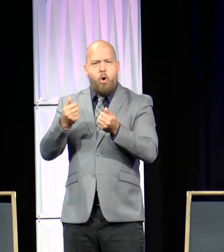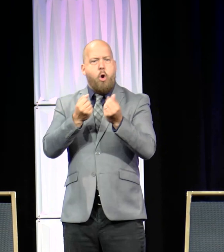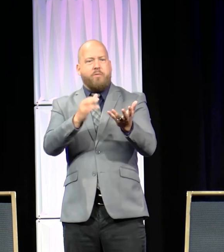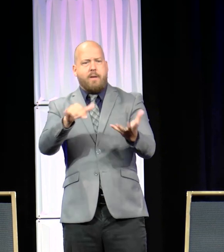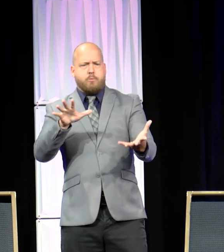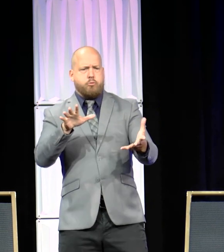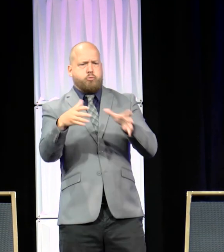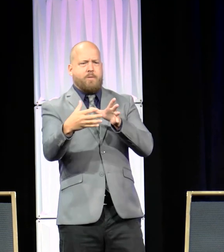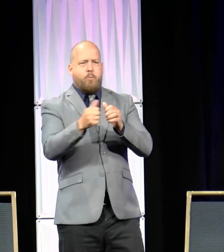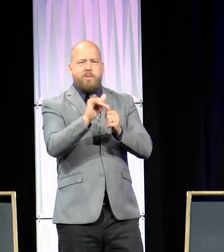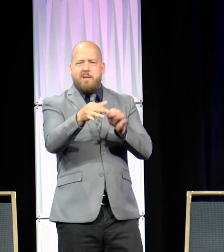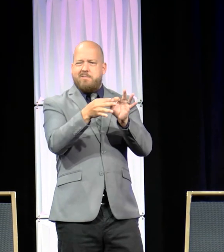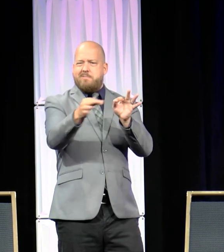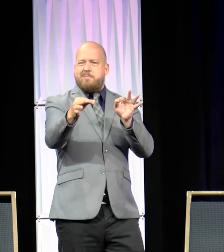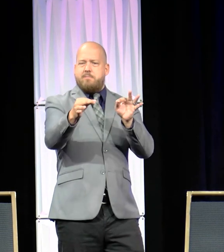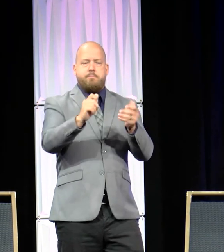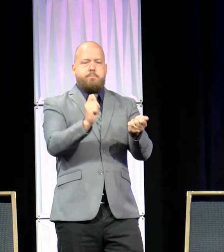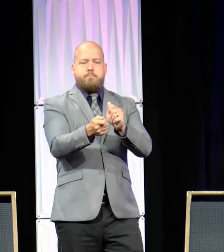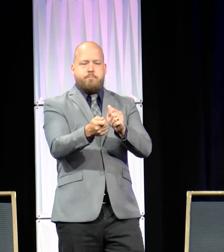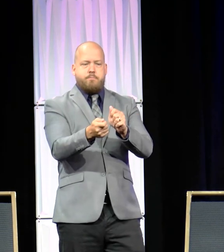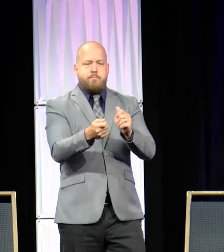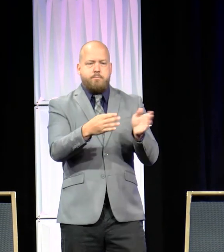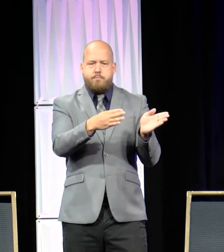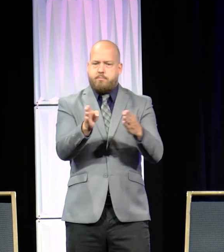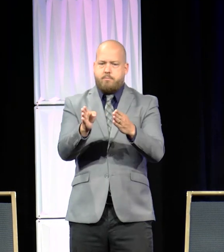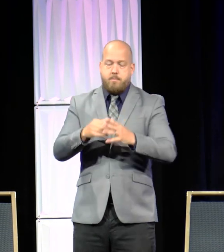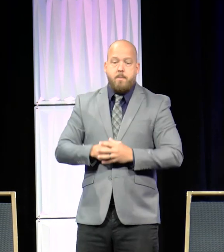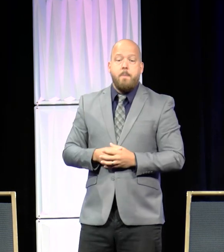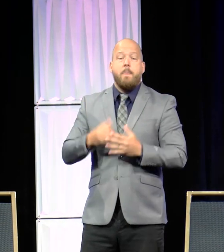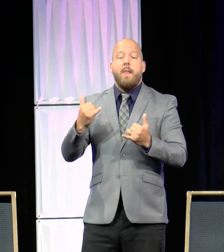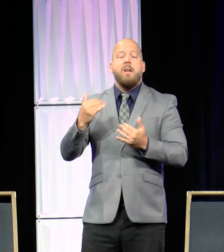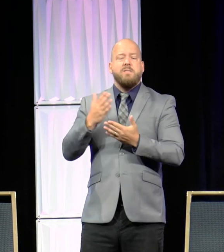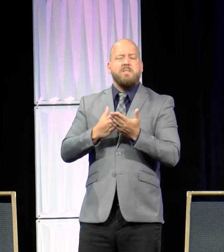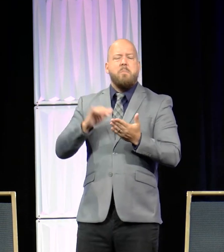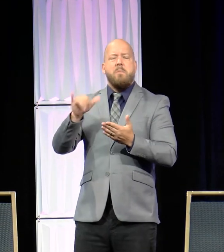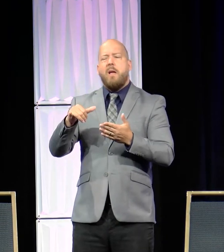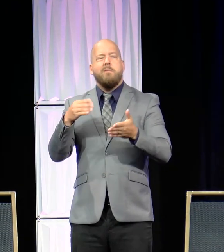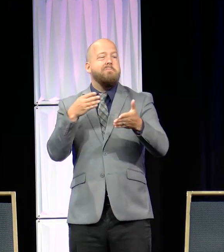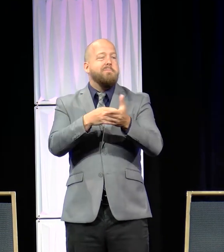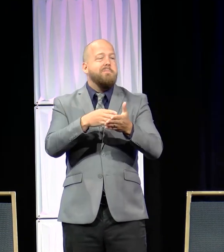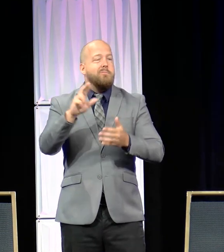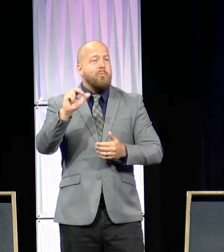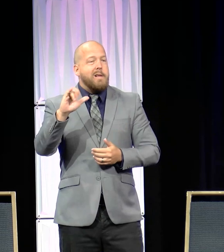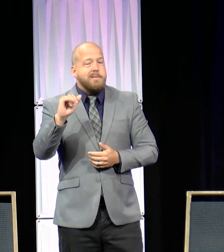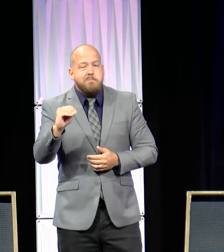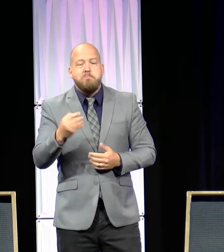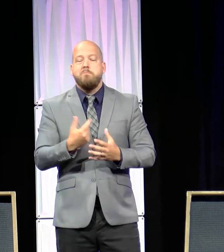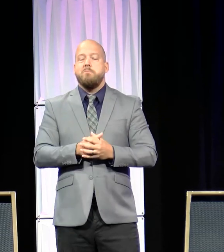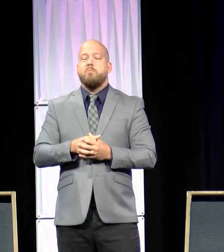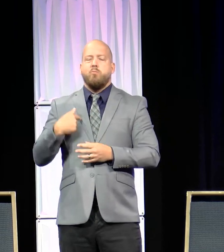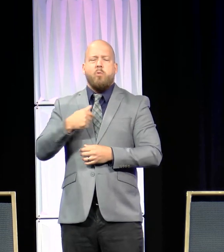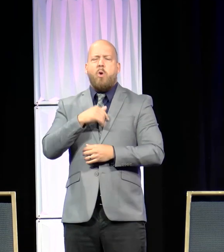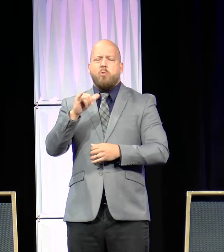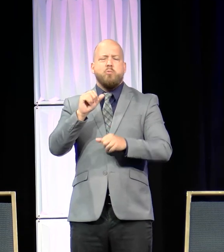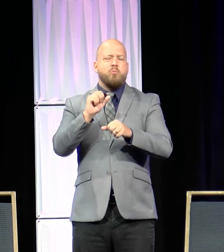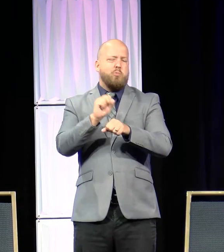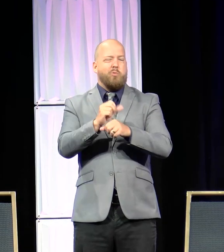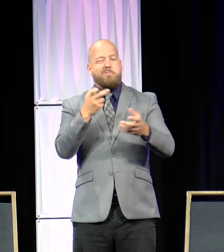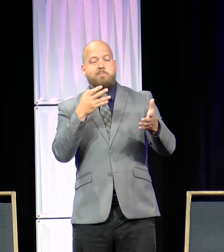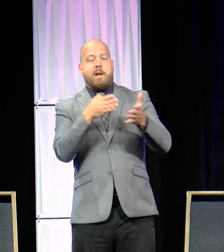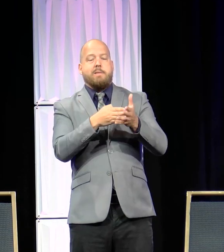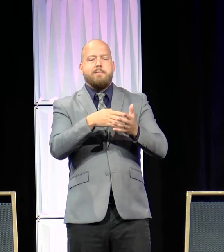bit of anti-racism work. We were doing a lot of work around repealing the Rockefeller drug laws, right? Rockefeller drug